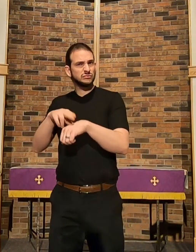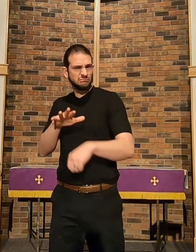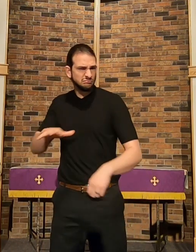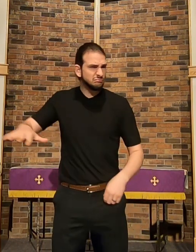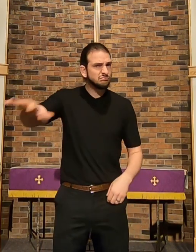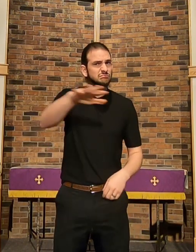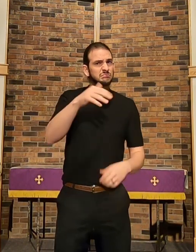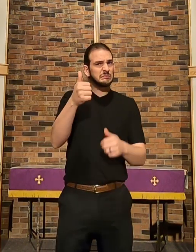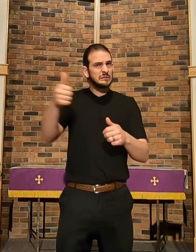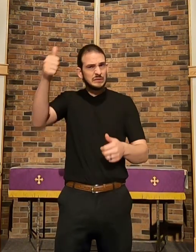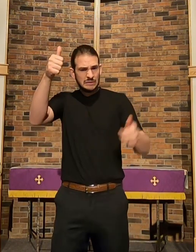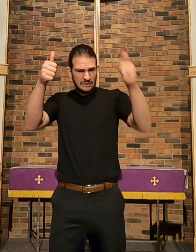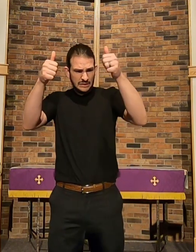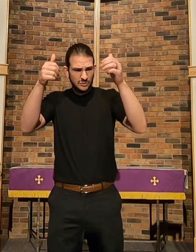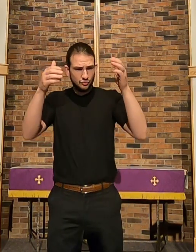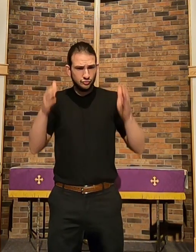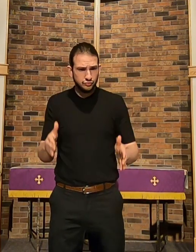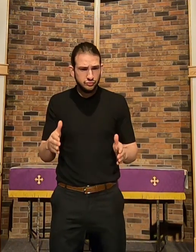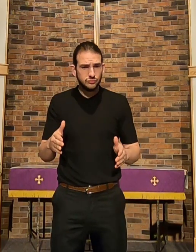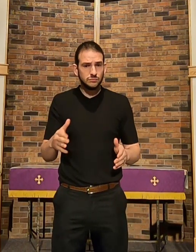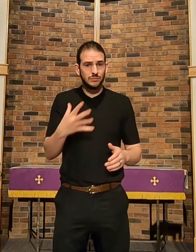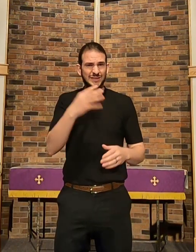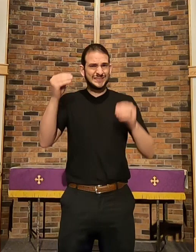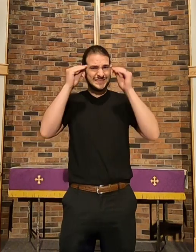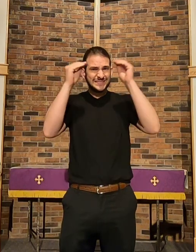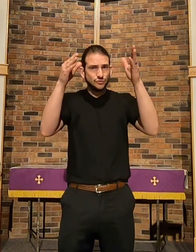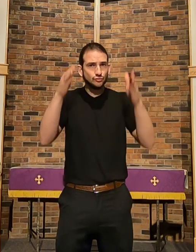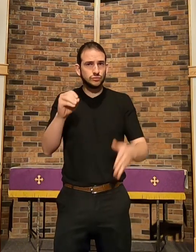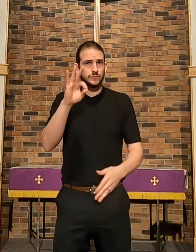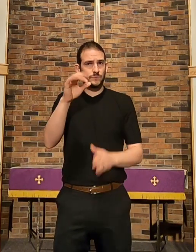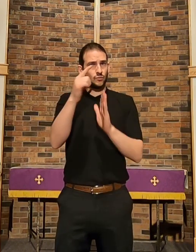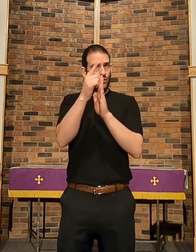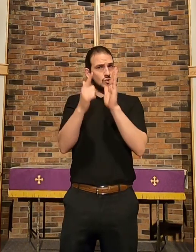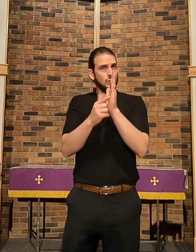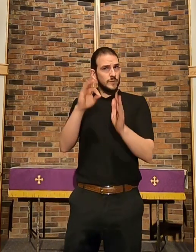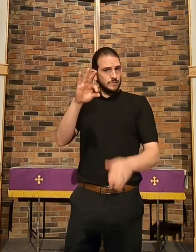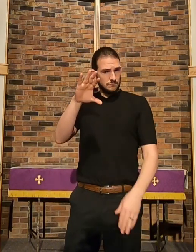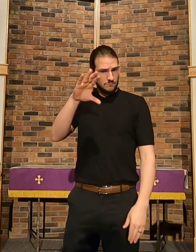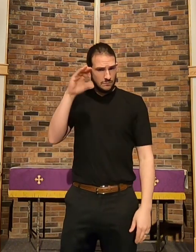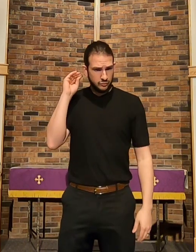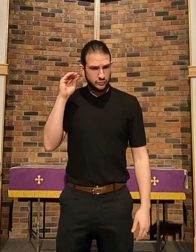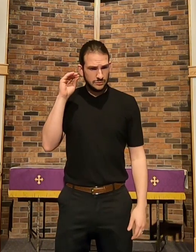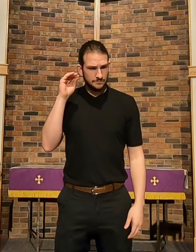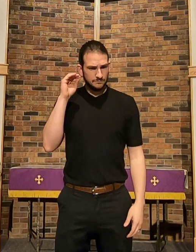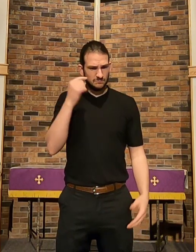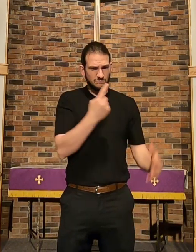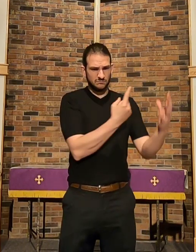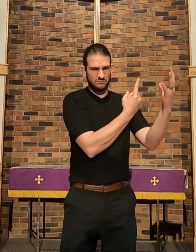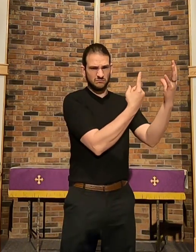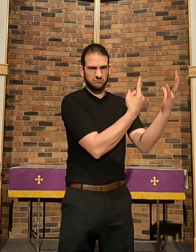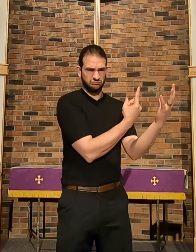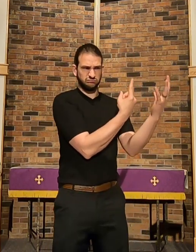the nation's leaders, and the teachers of the law of Moses.